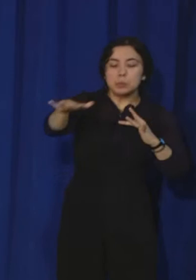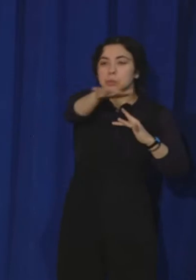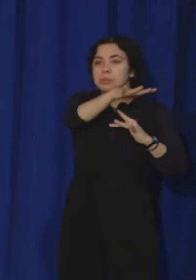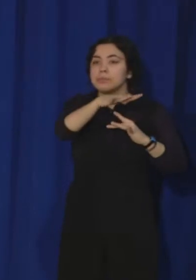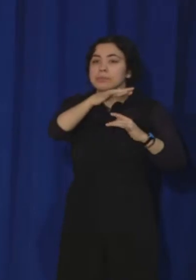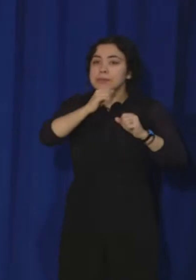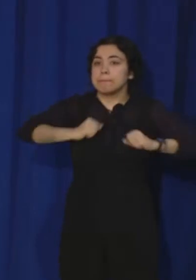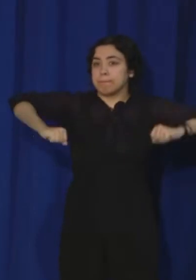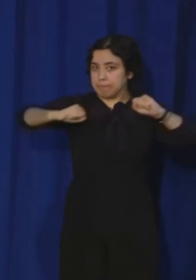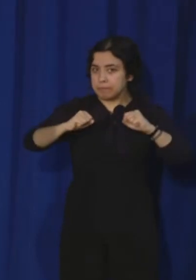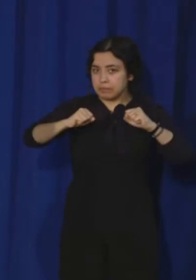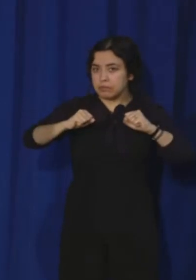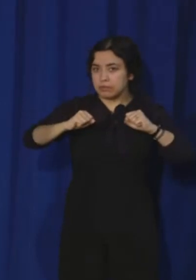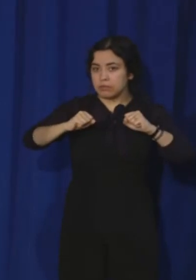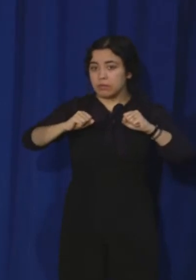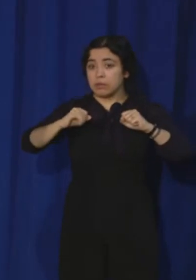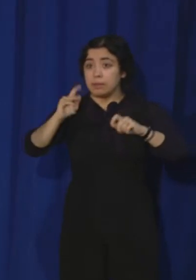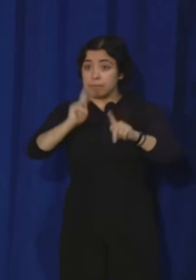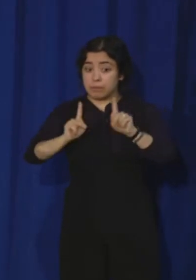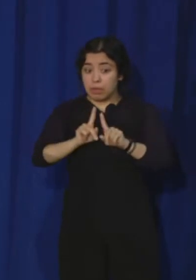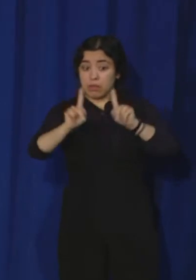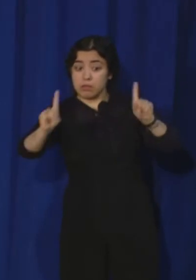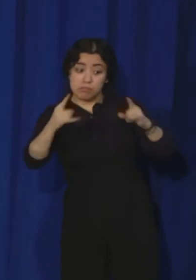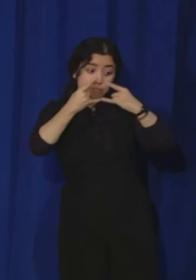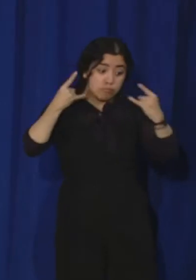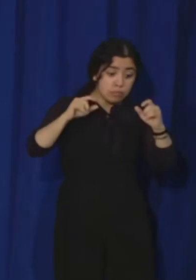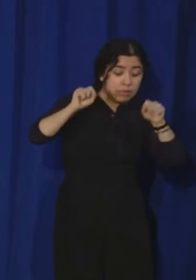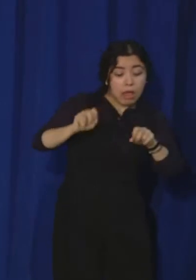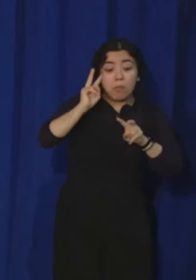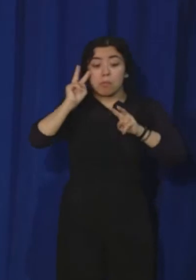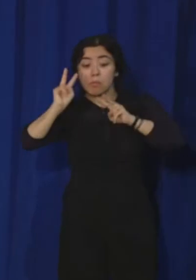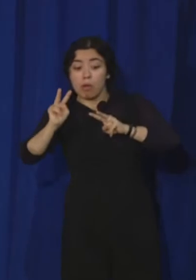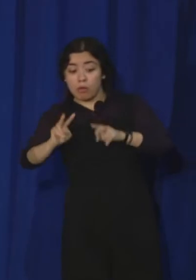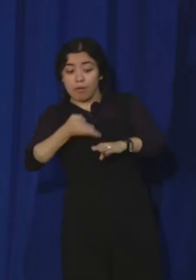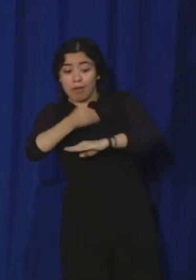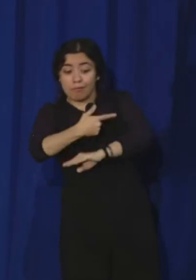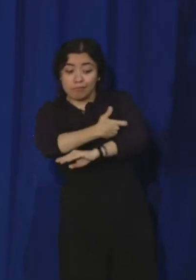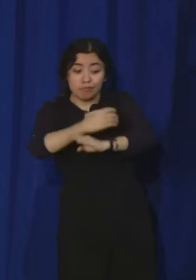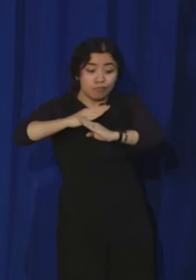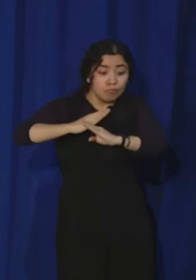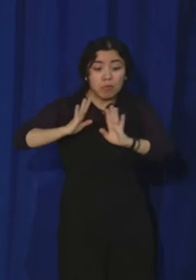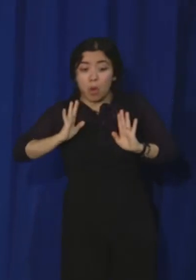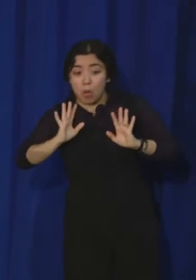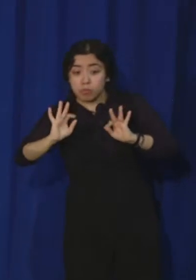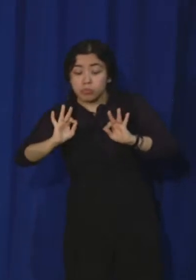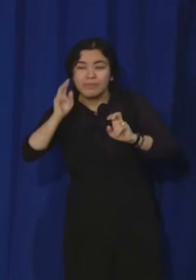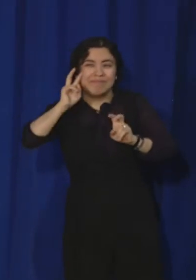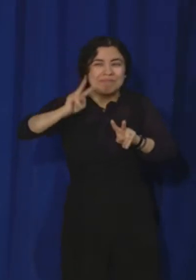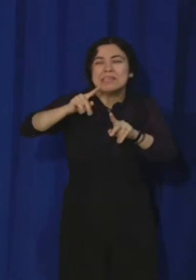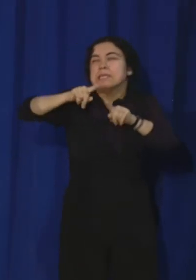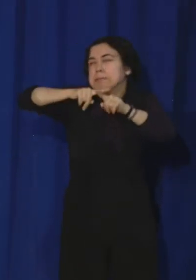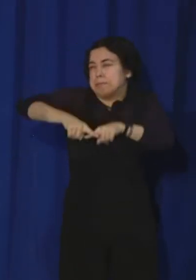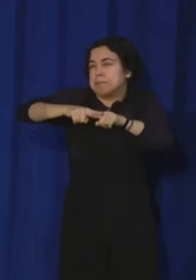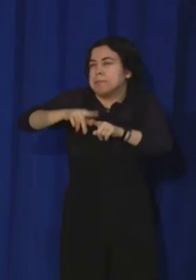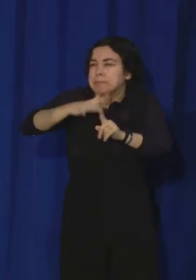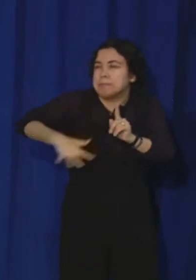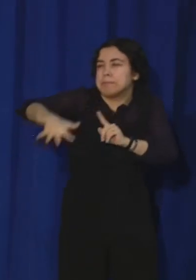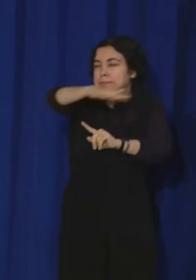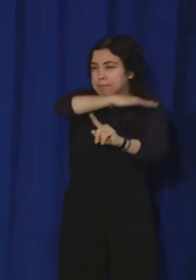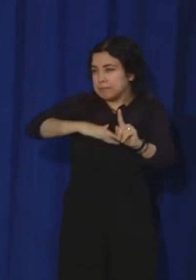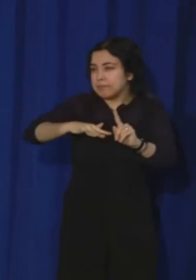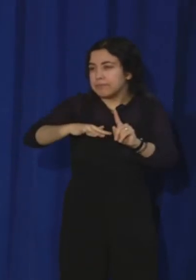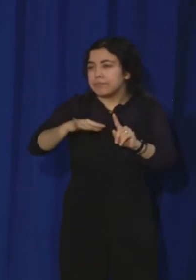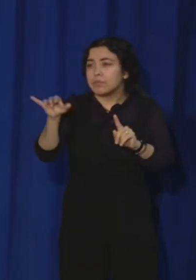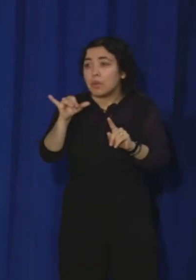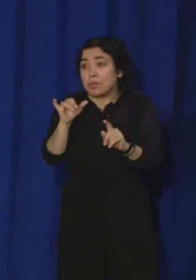precautions are in place, ensuring we can monitor people post-vaccine, but it's also about vaccinators. And so we've been working, for example,